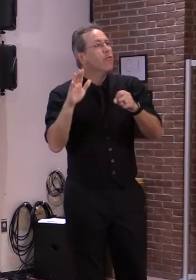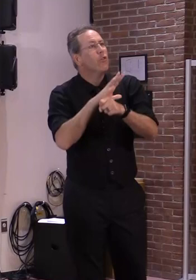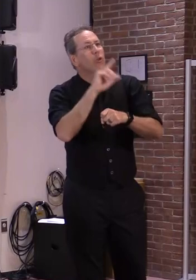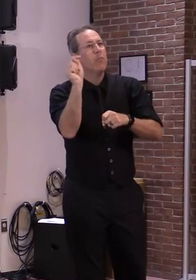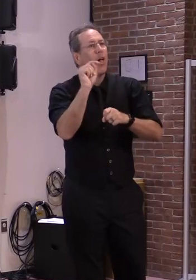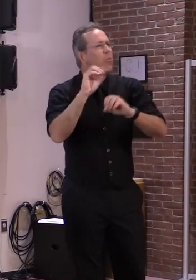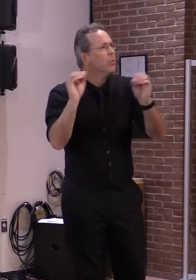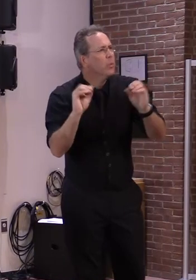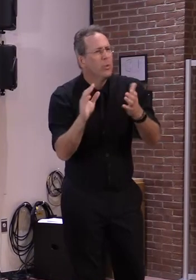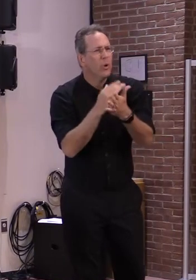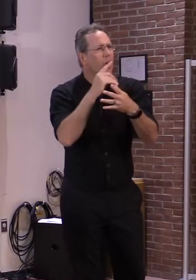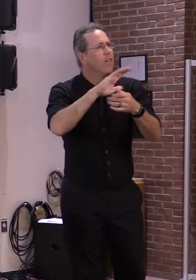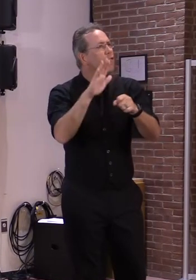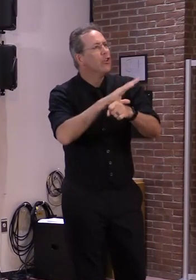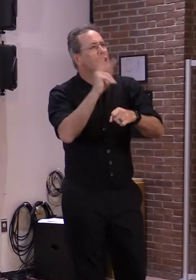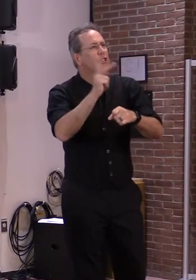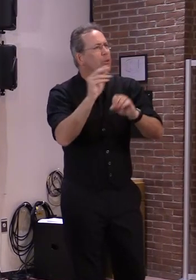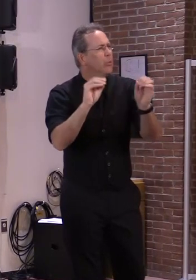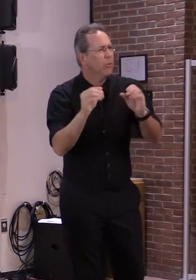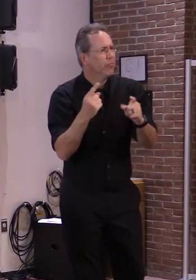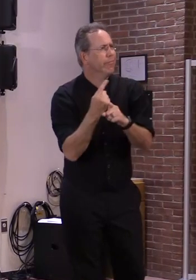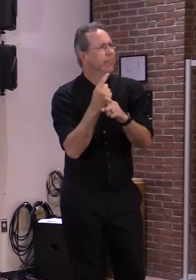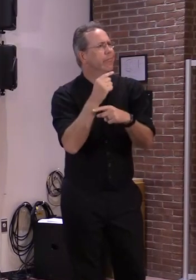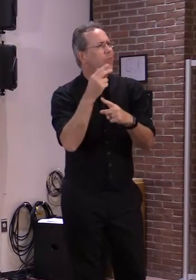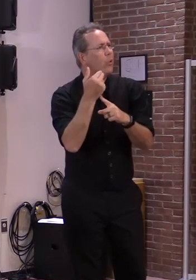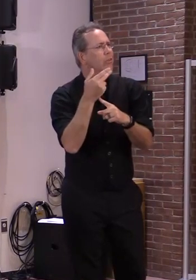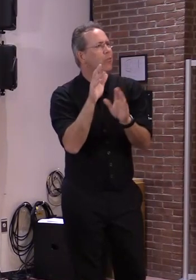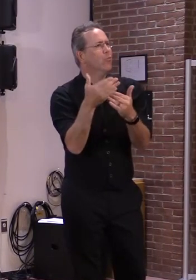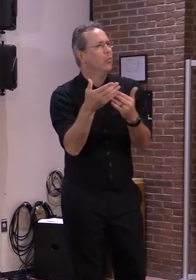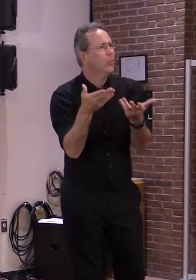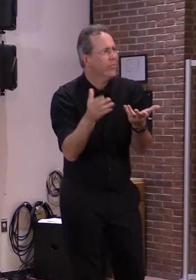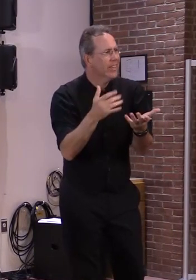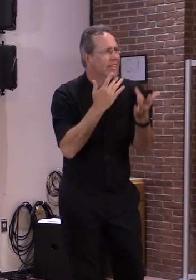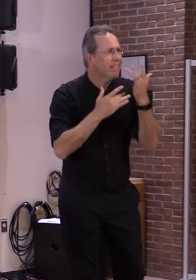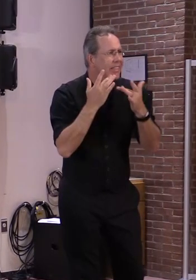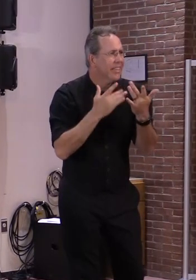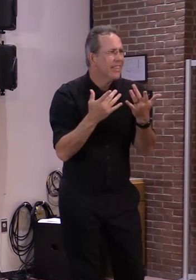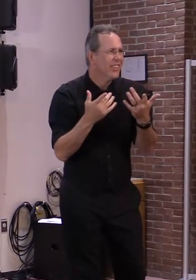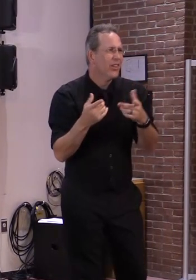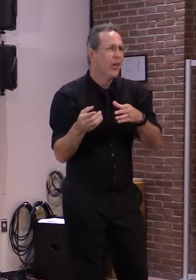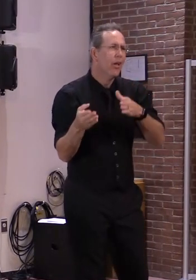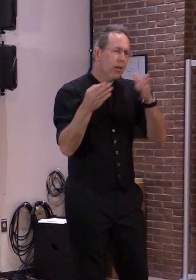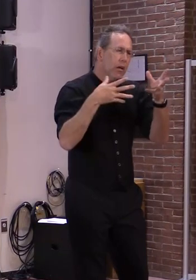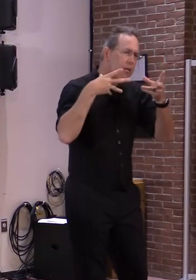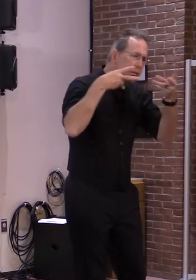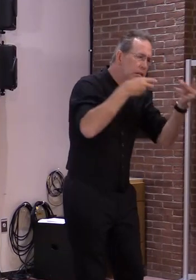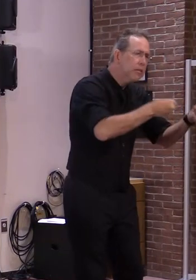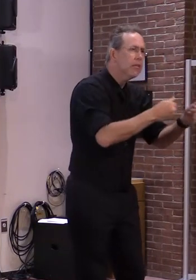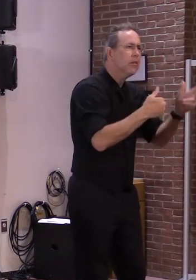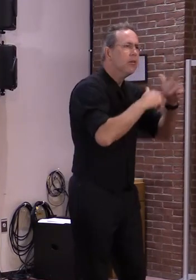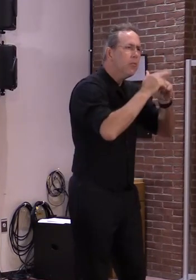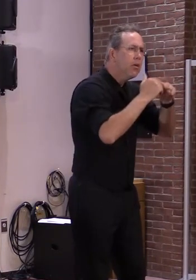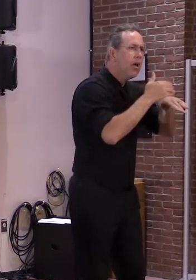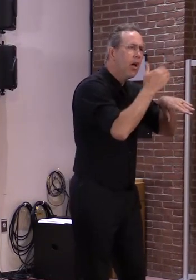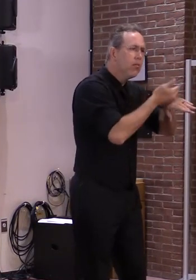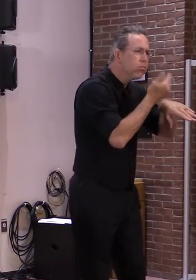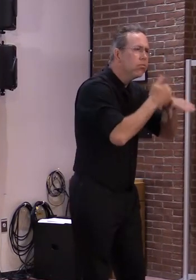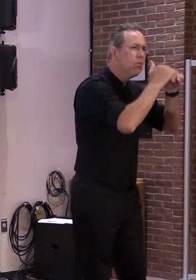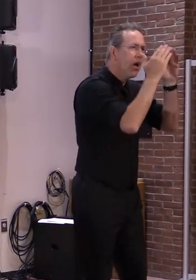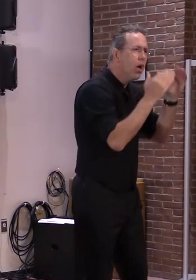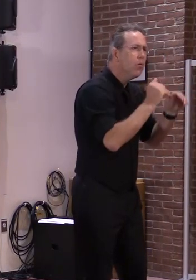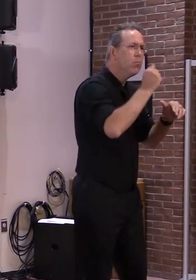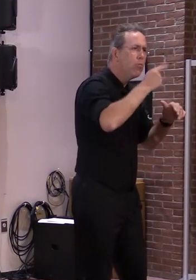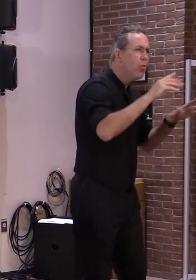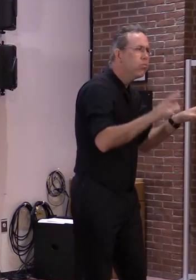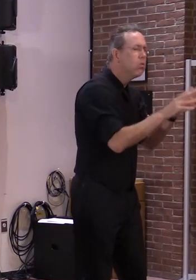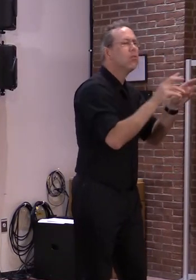motel. And I think it's a little bit different than eviction, a hotel motel program. You know, we were fairly